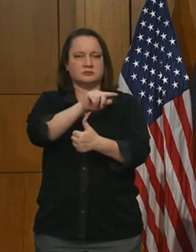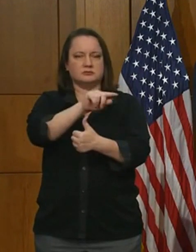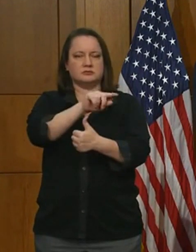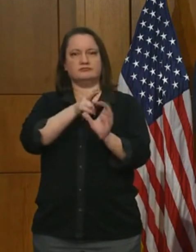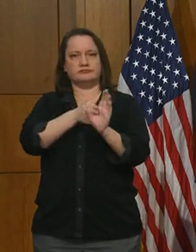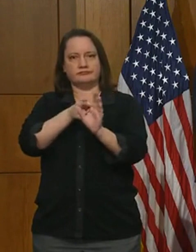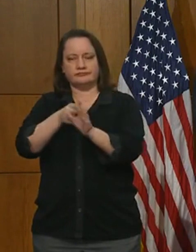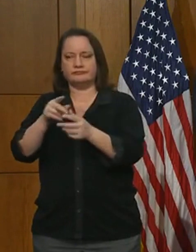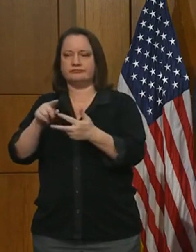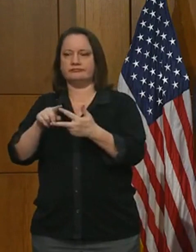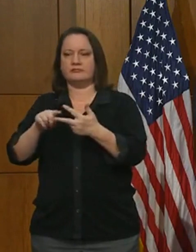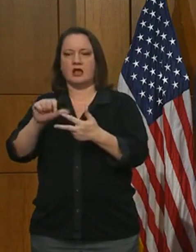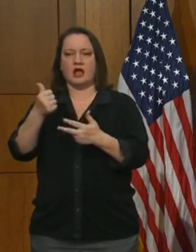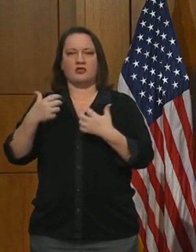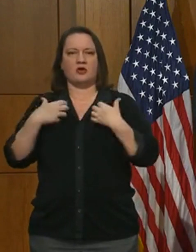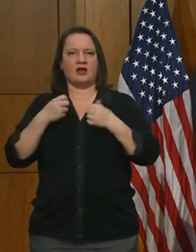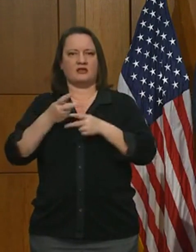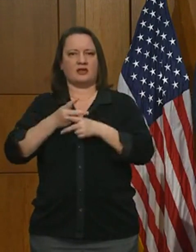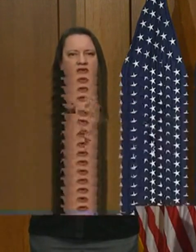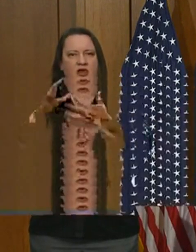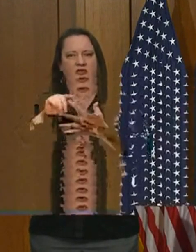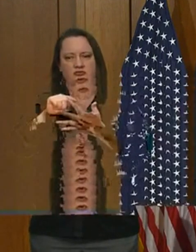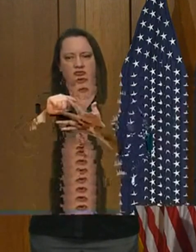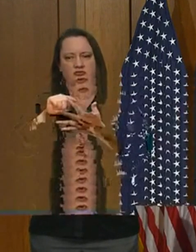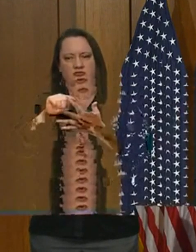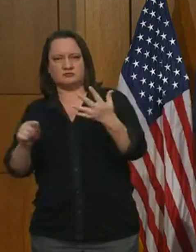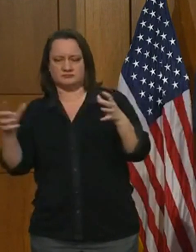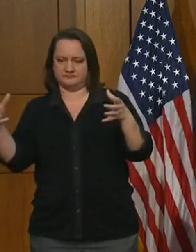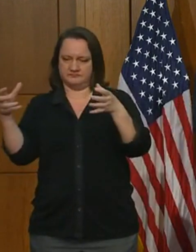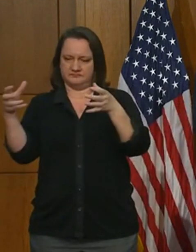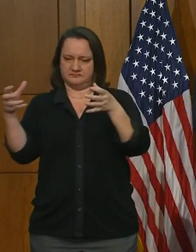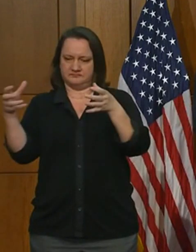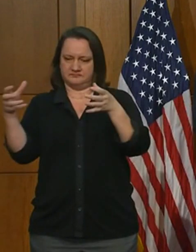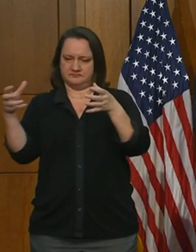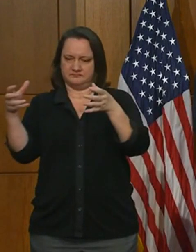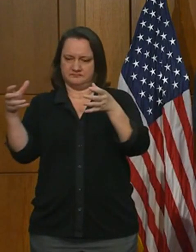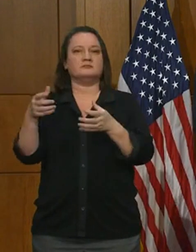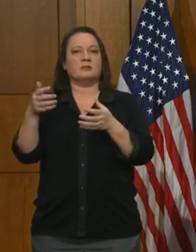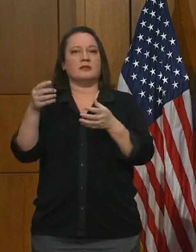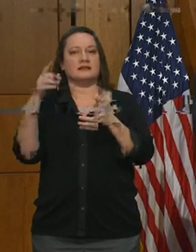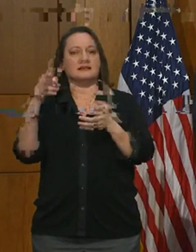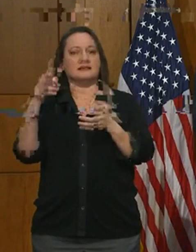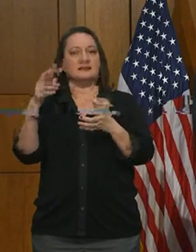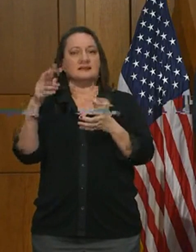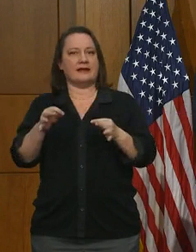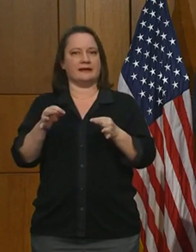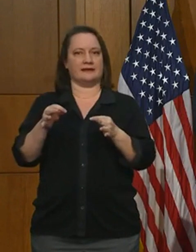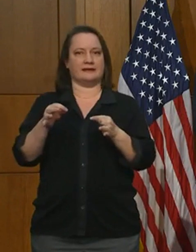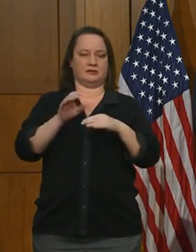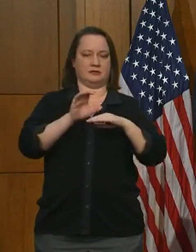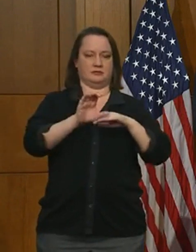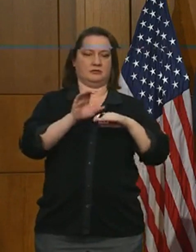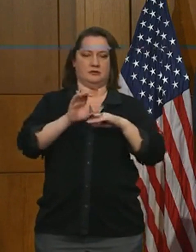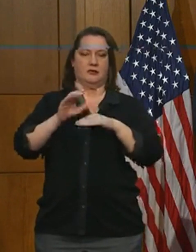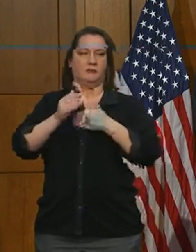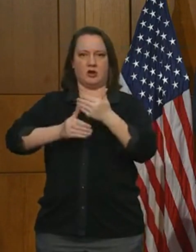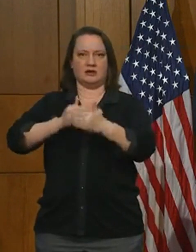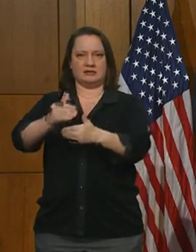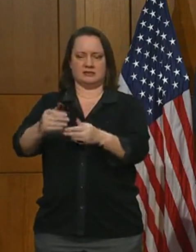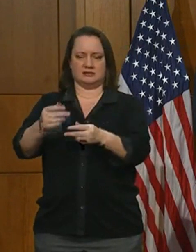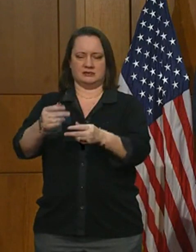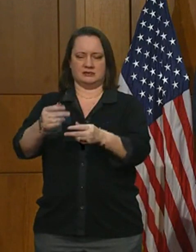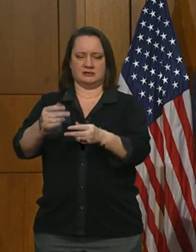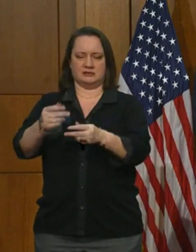other healthcare providers. They met and came up with an allocation process that allows for the